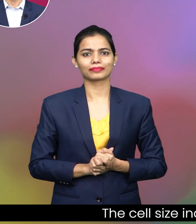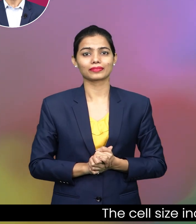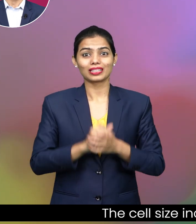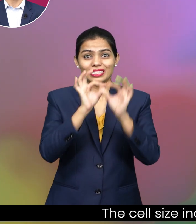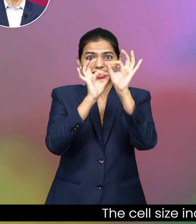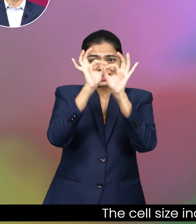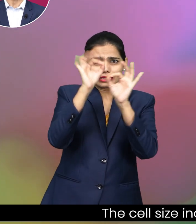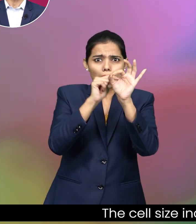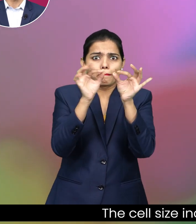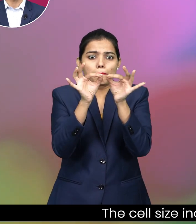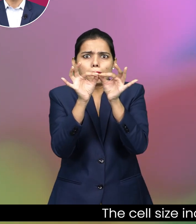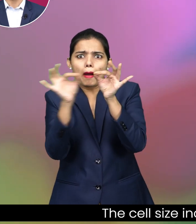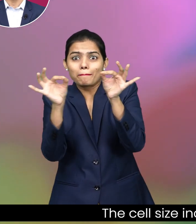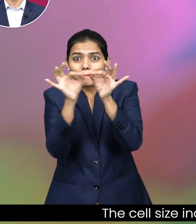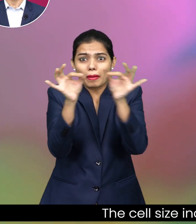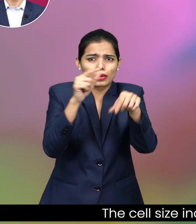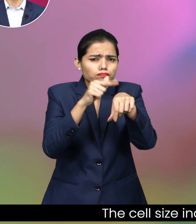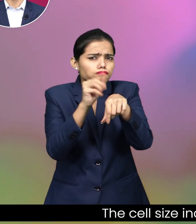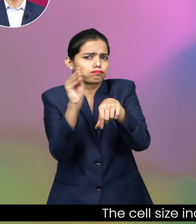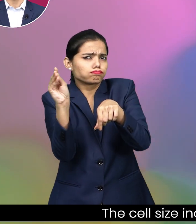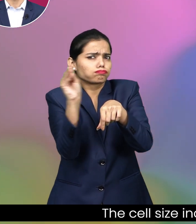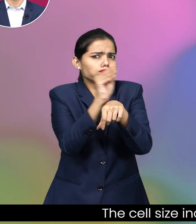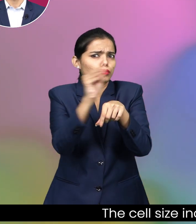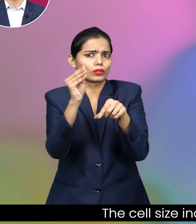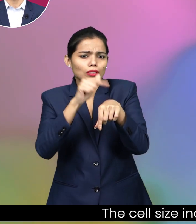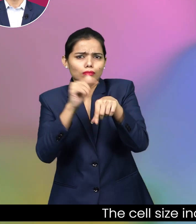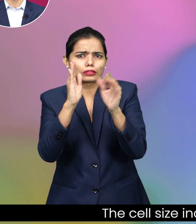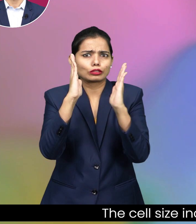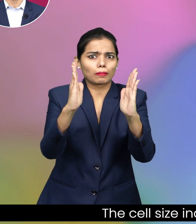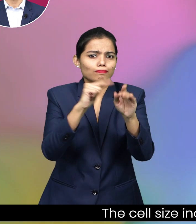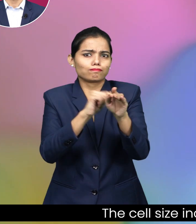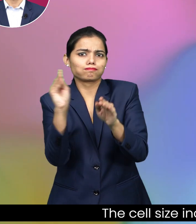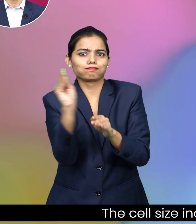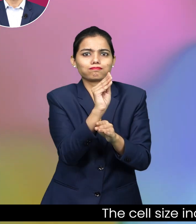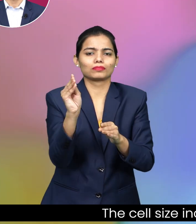The cell size increases during this period.